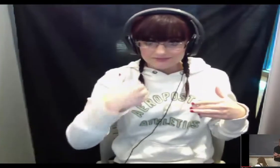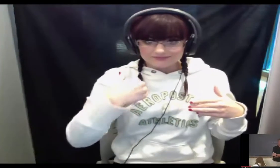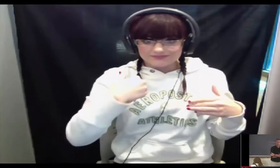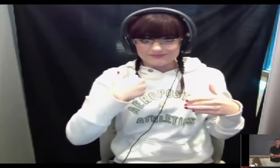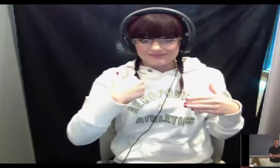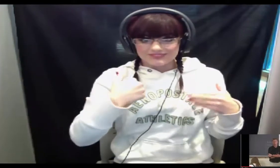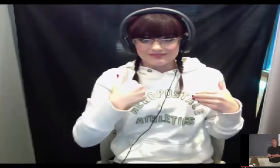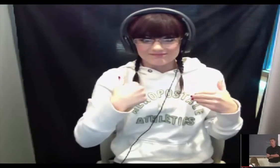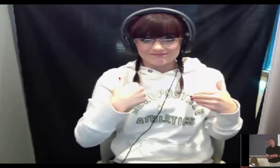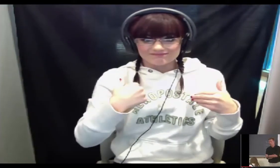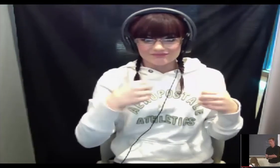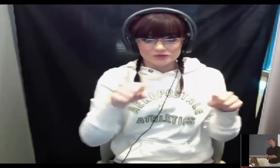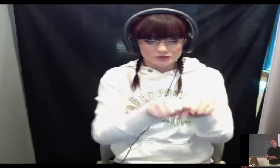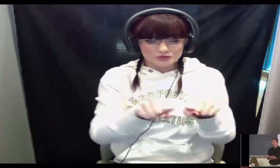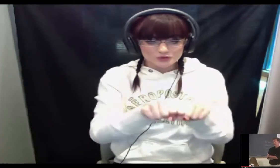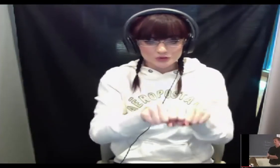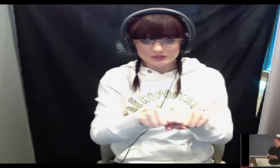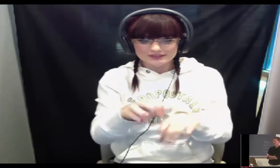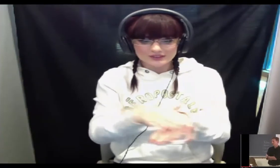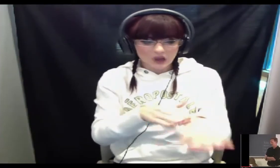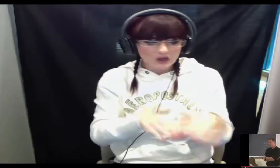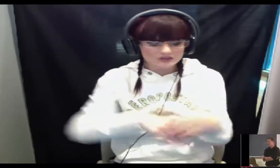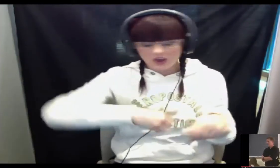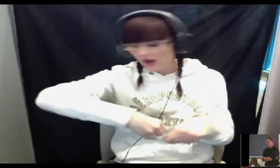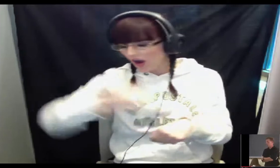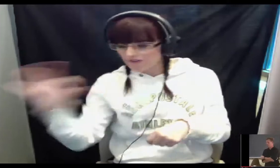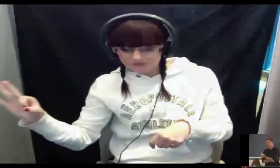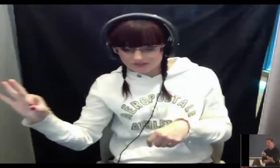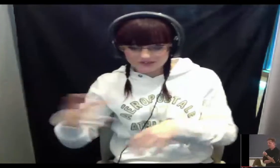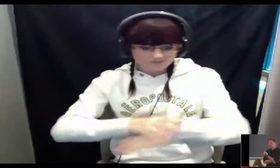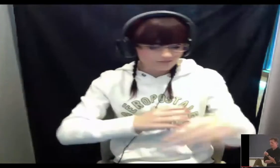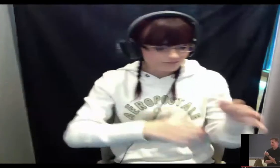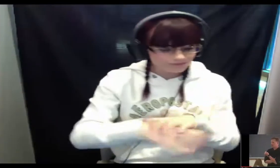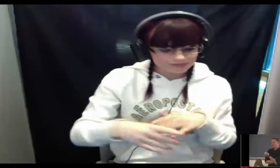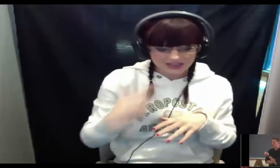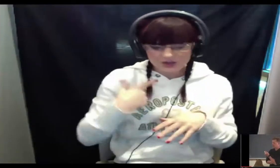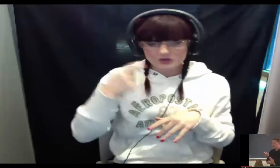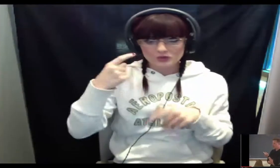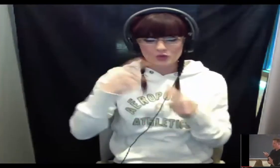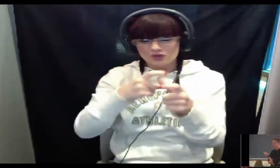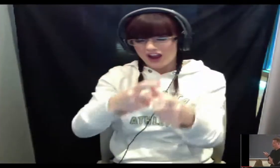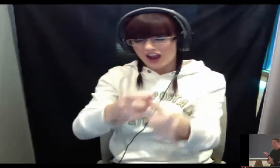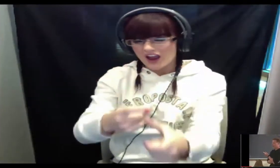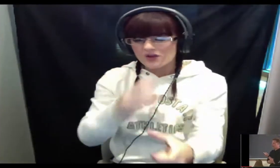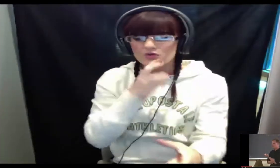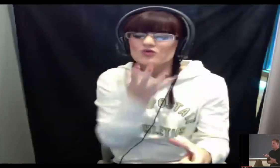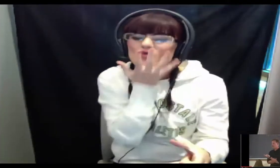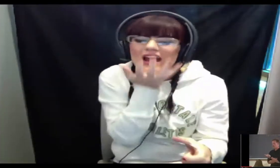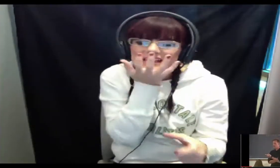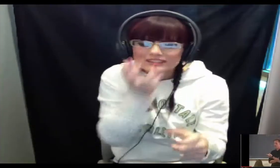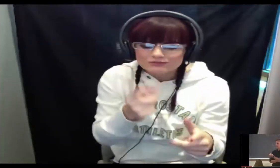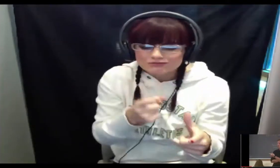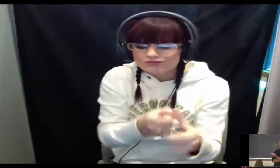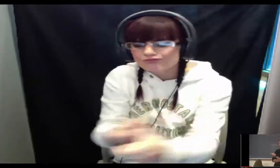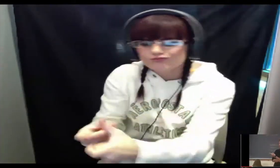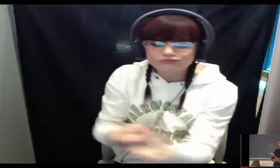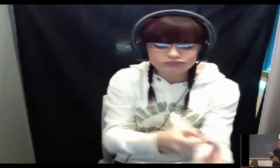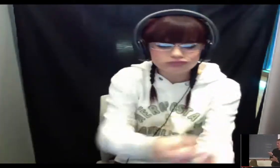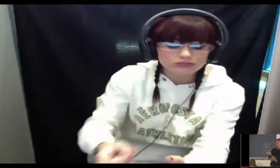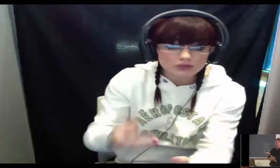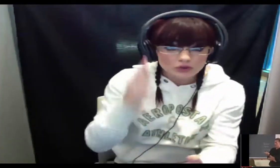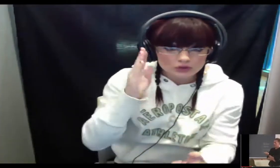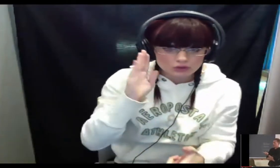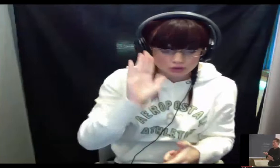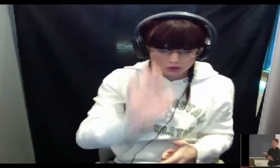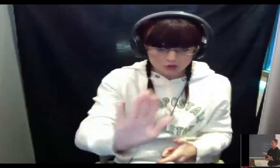running barefoot through the grass in the morning, your feet might get wet. That's from dew or water that was out of the atmosphere